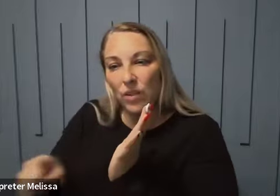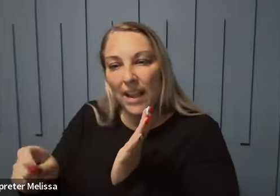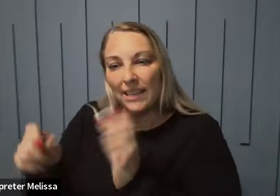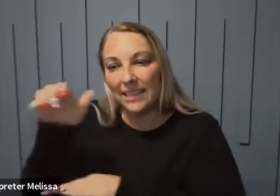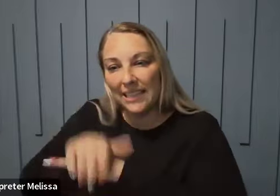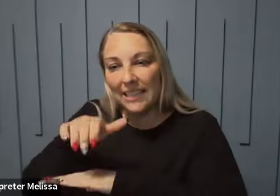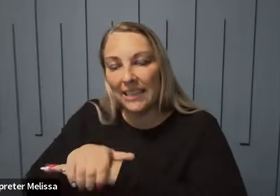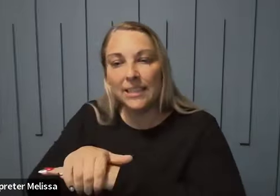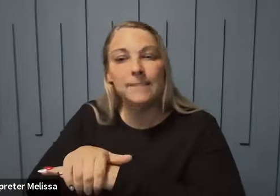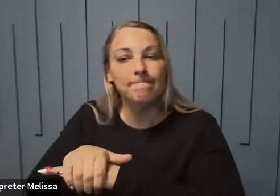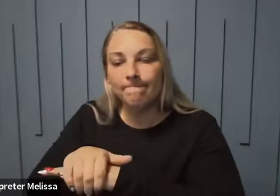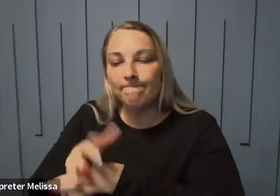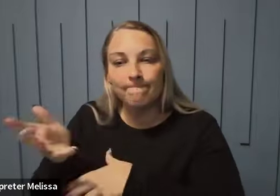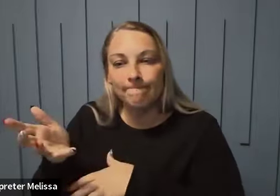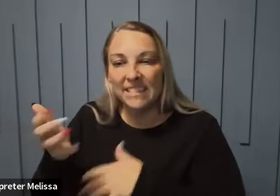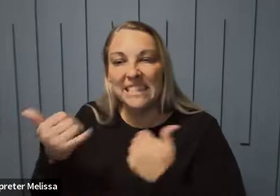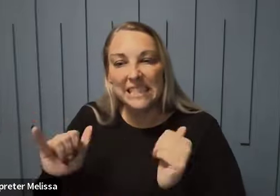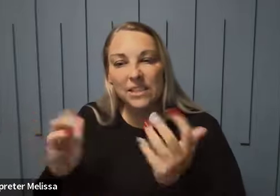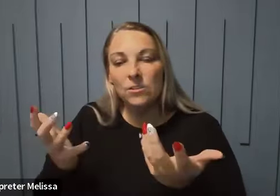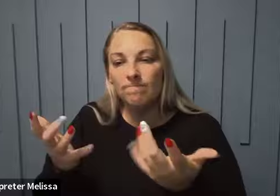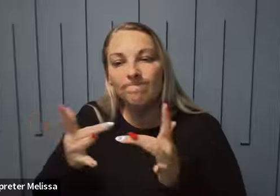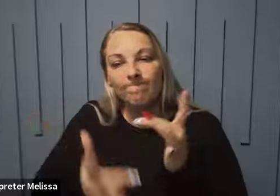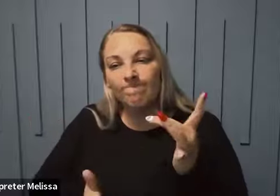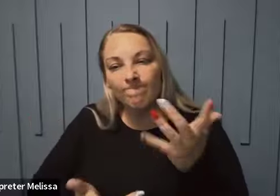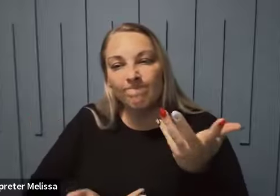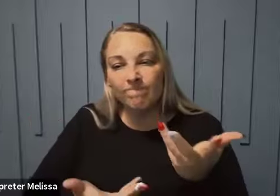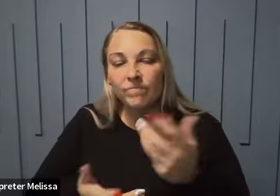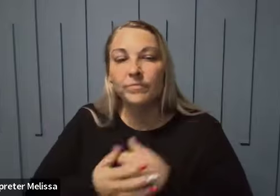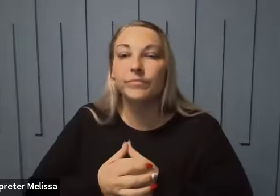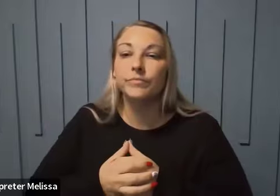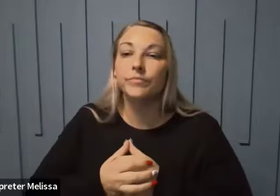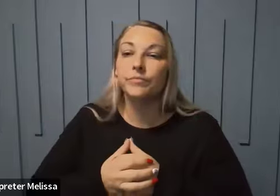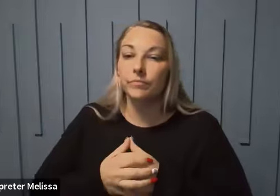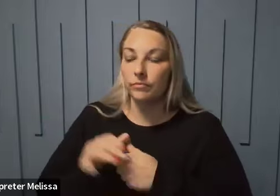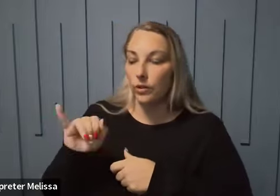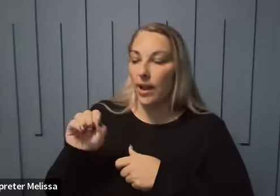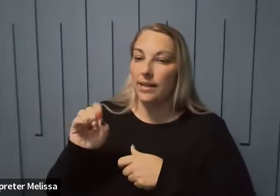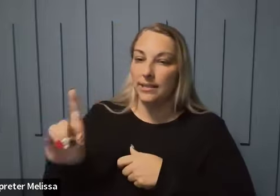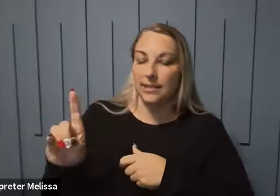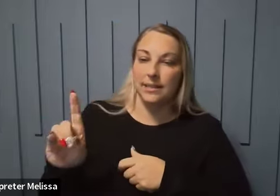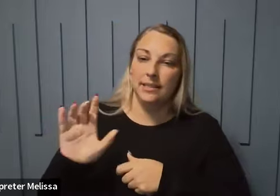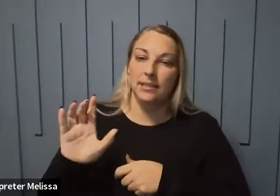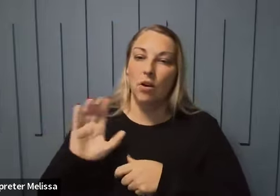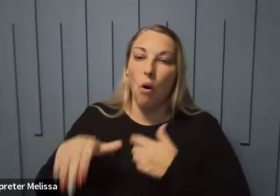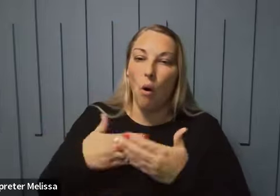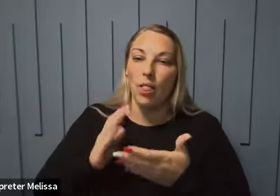form. And so these were all the thoughts that we had here at ISD that got us to these